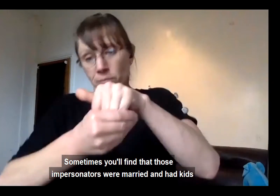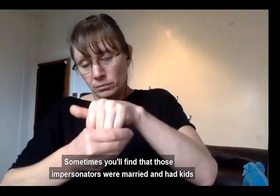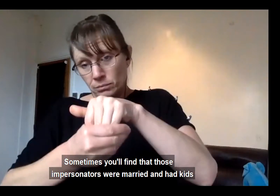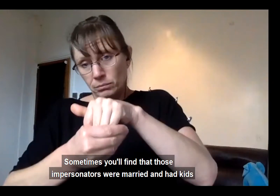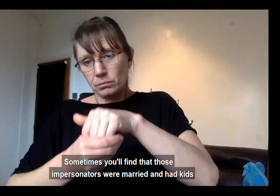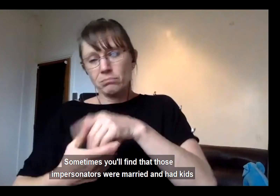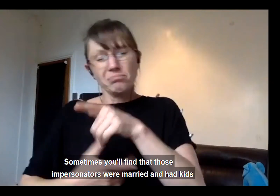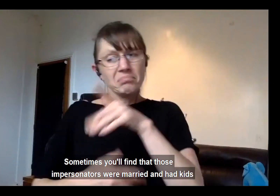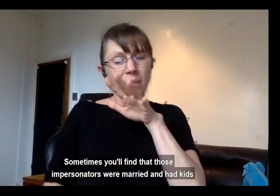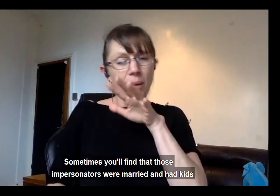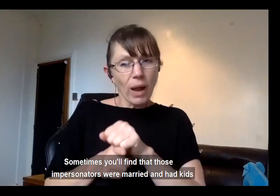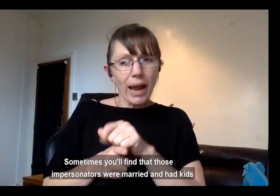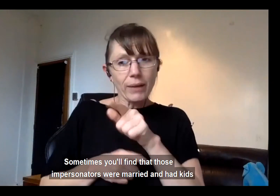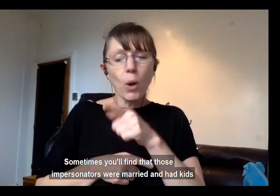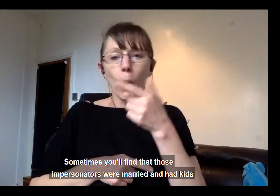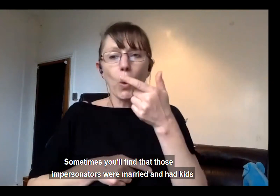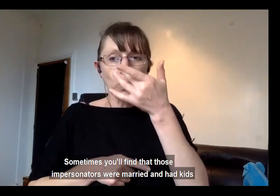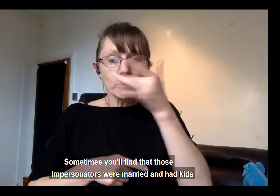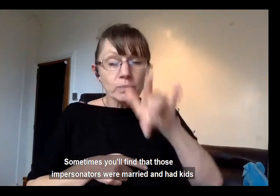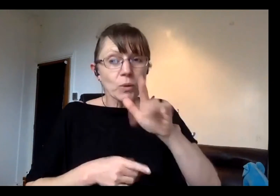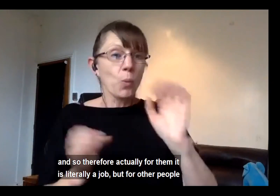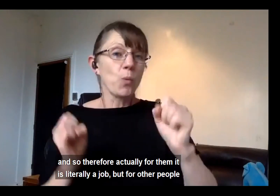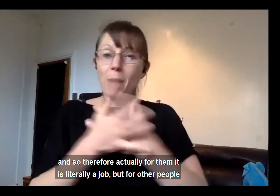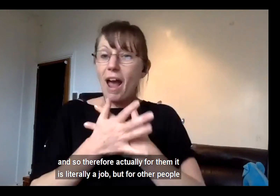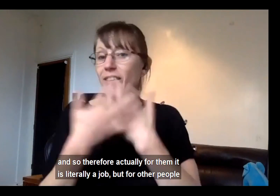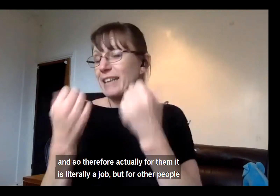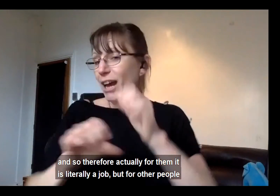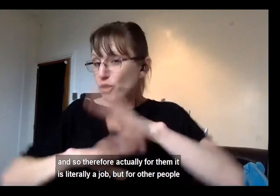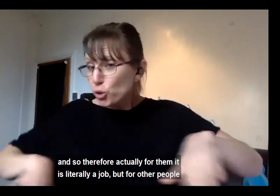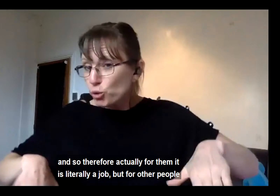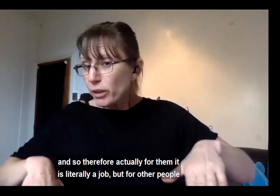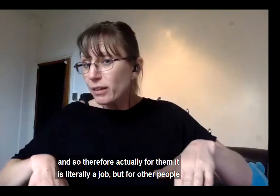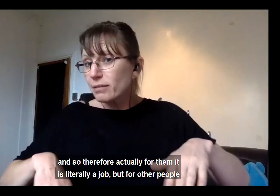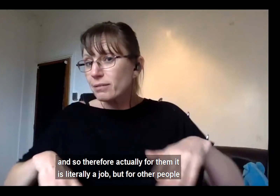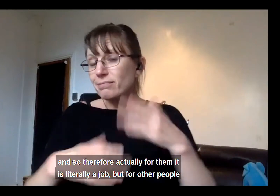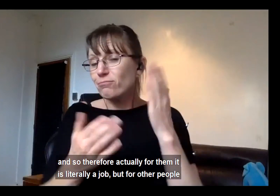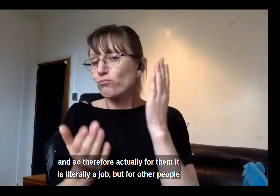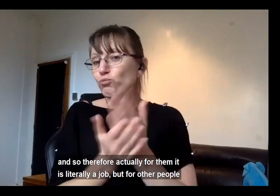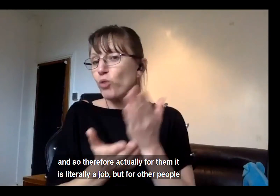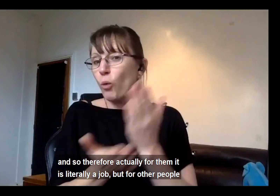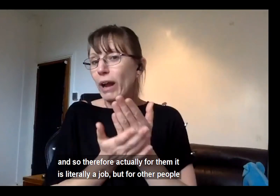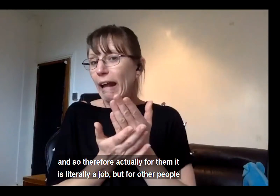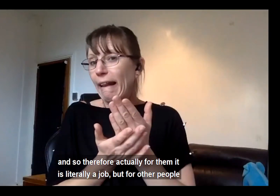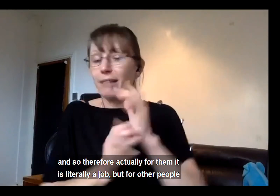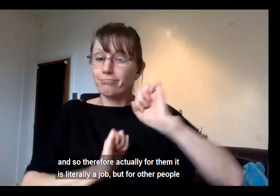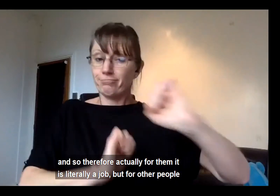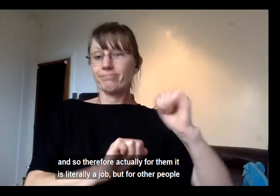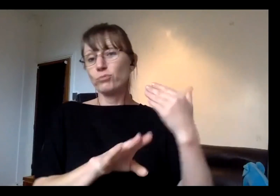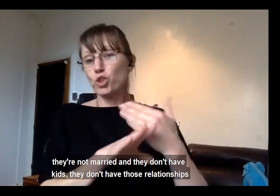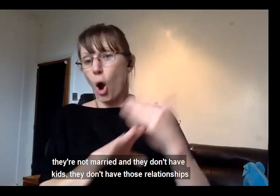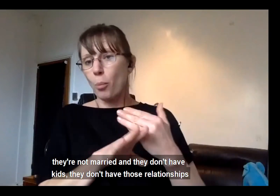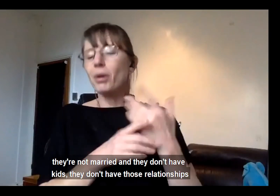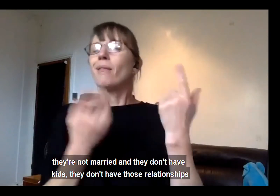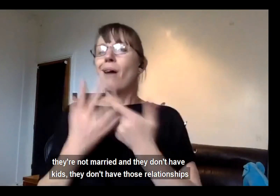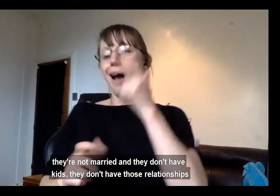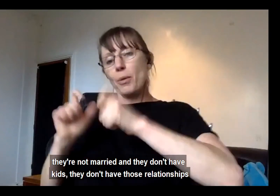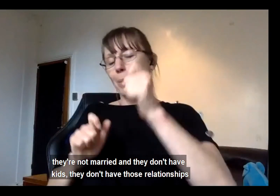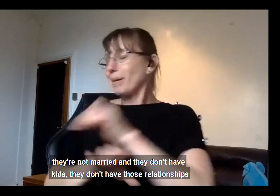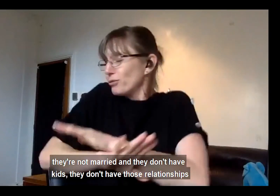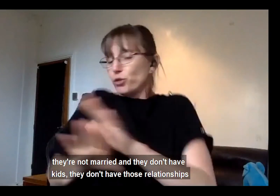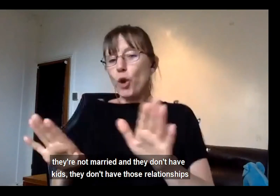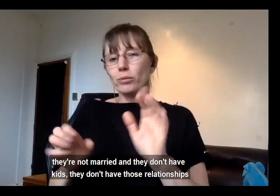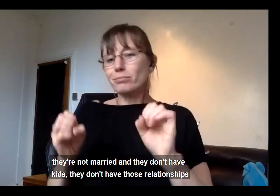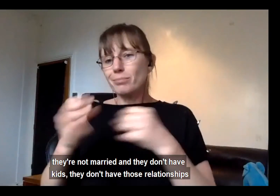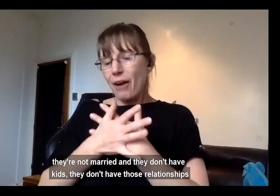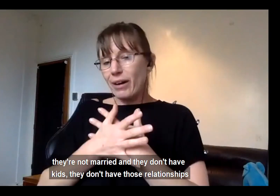Sometimes you'll find that those impersonators were married and had kids, and so therefore actually for them it is literally a job. But for other people, they're not